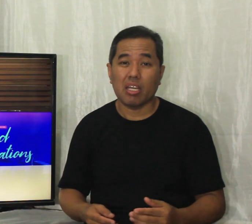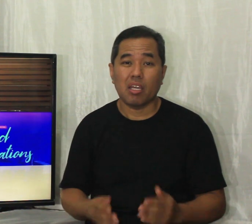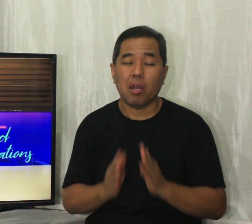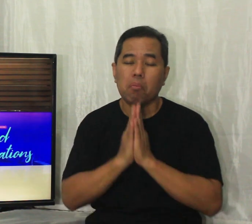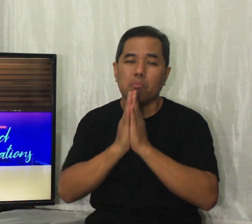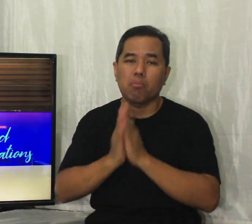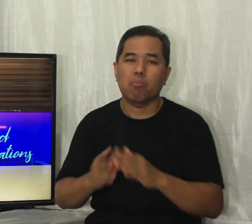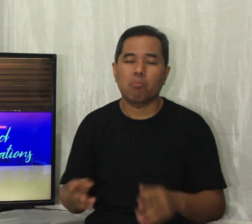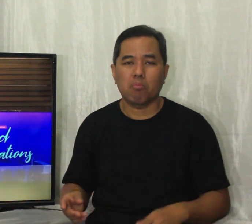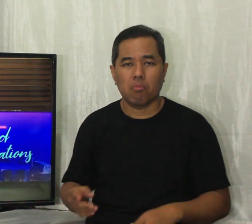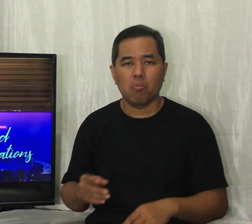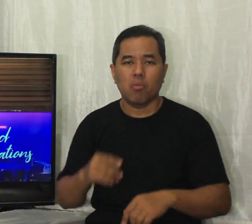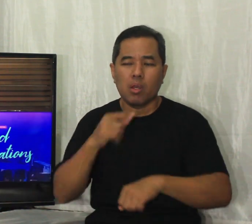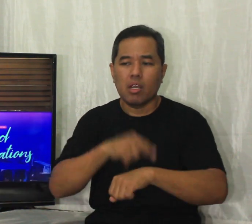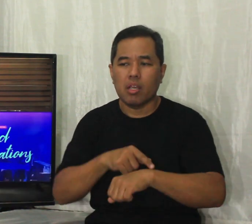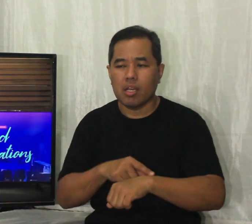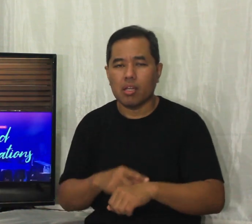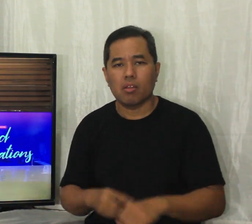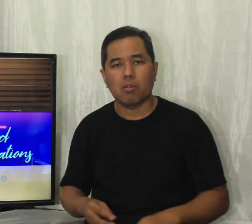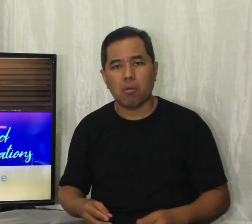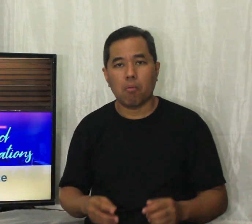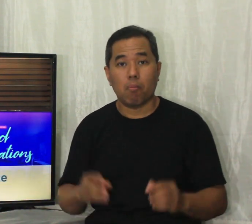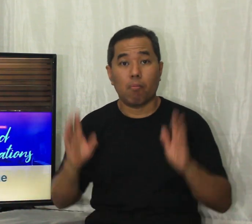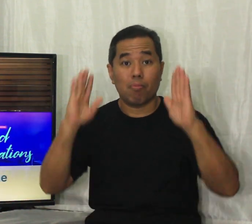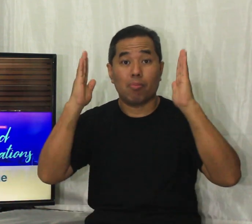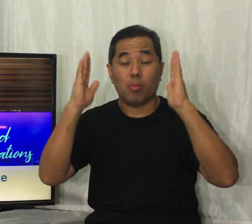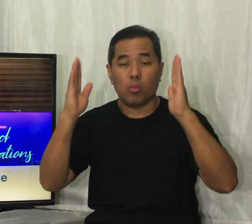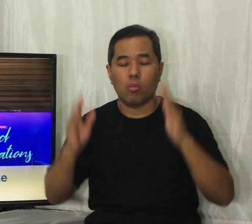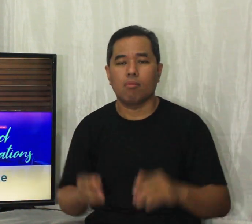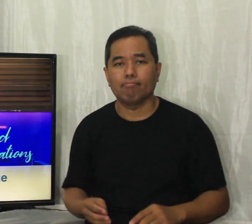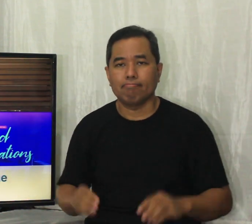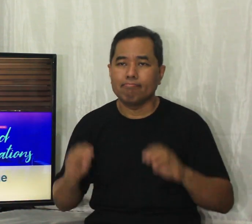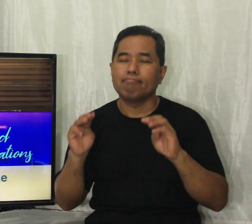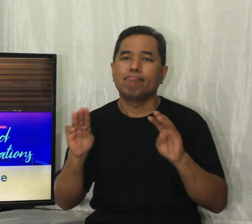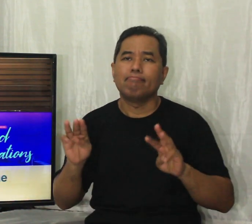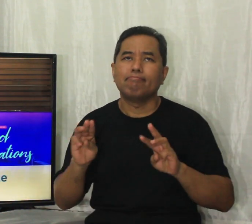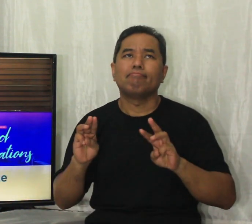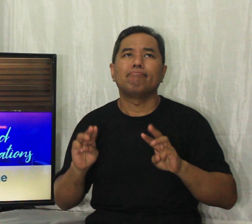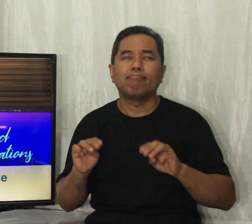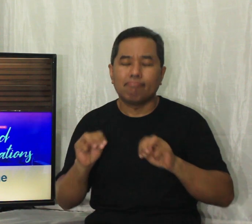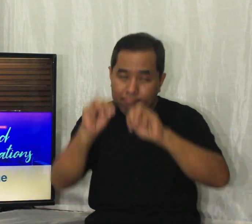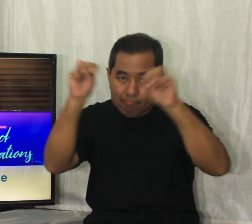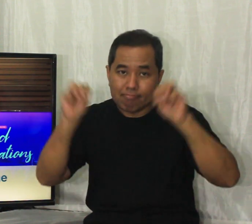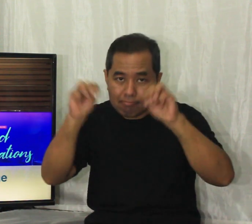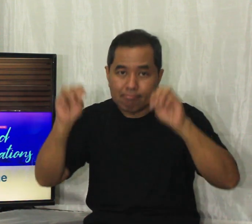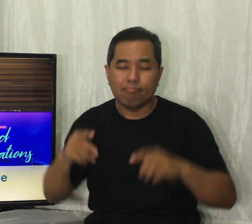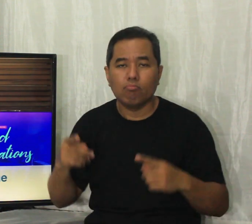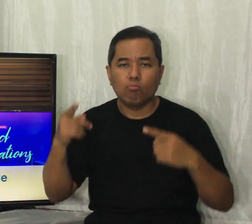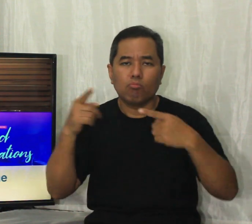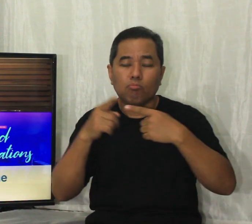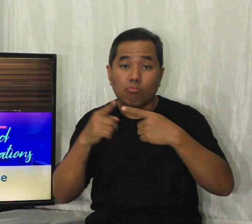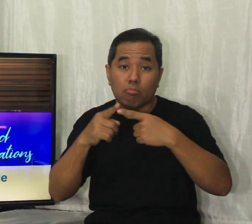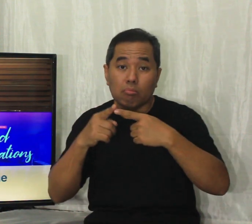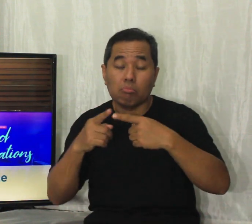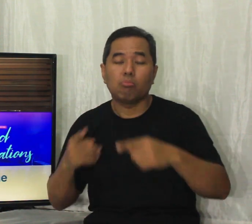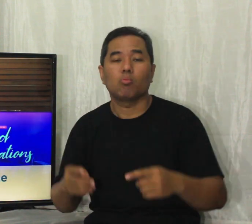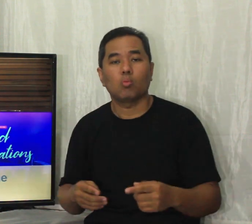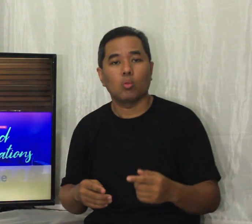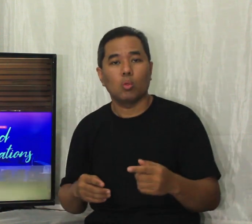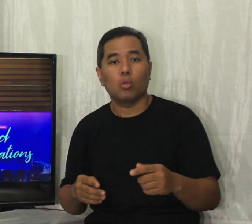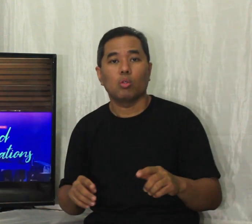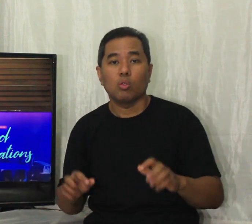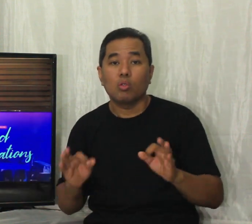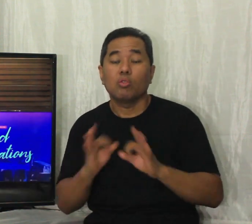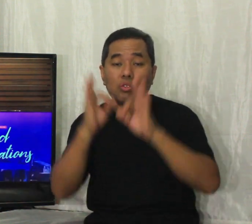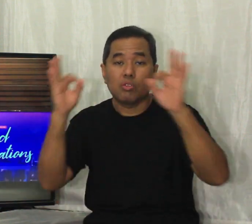until 12:30. And we also have Wednesday night live. That's every Wednesday, 7:30